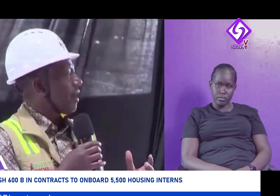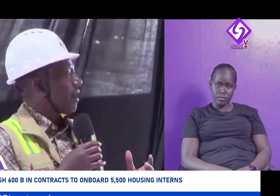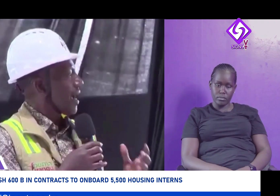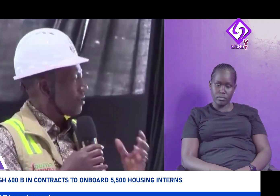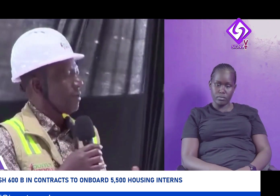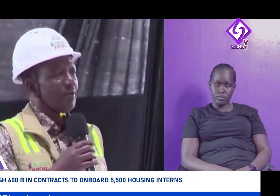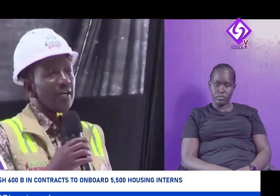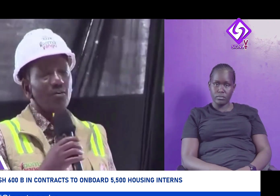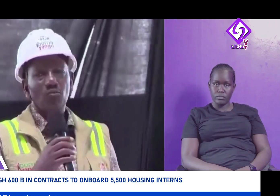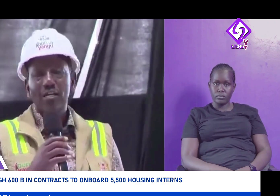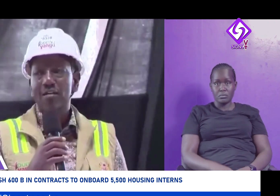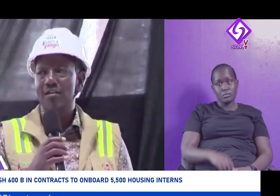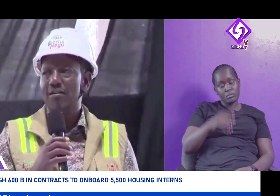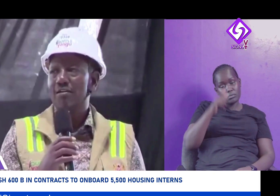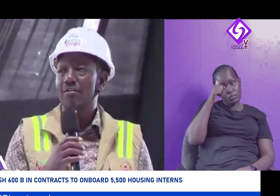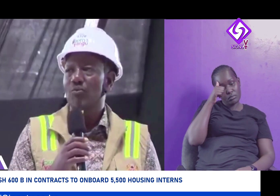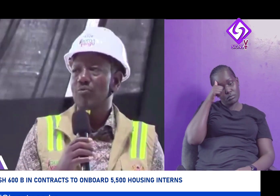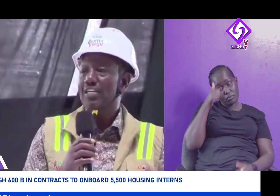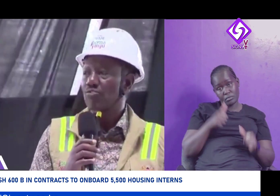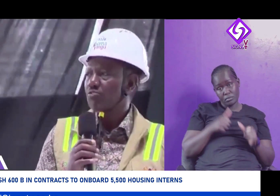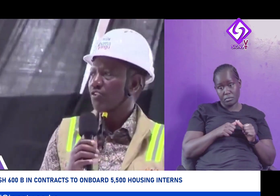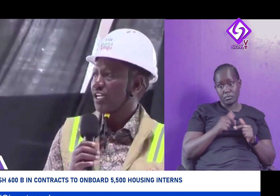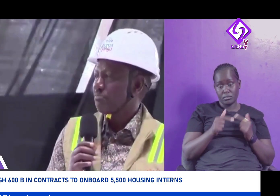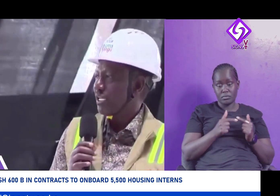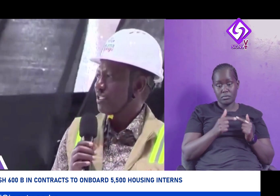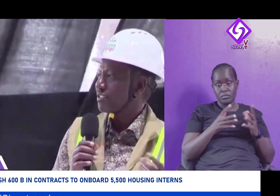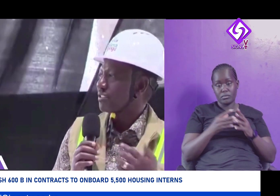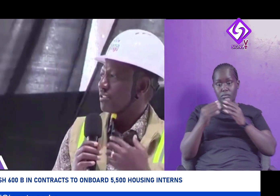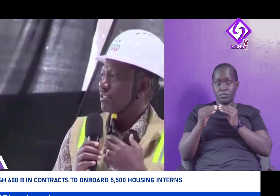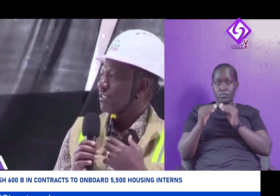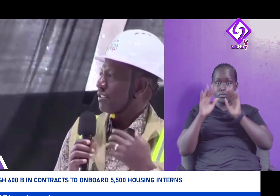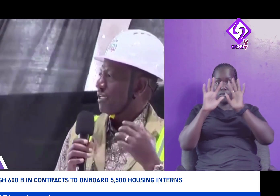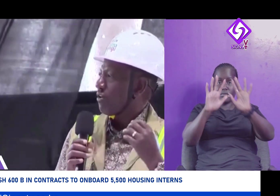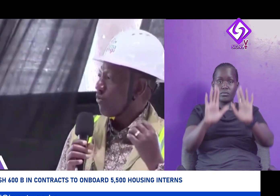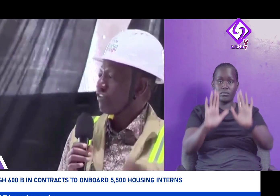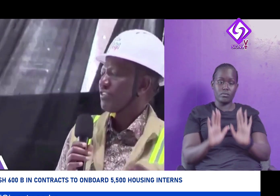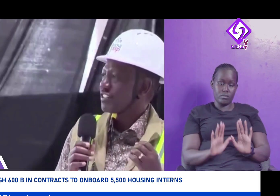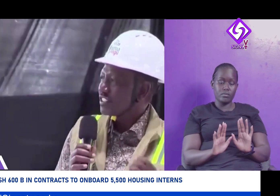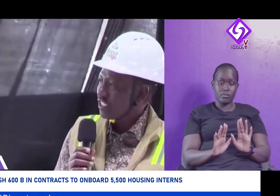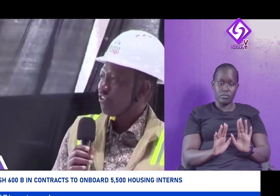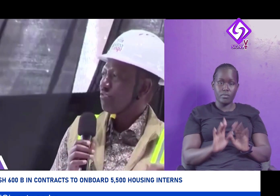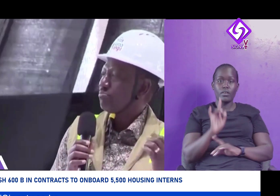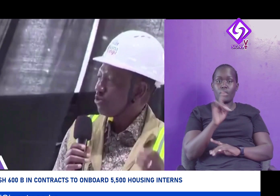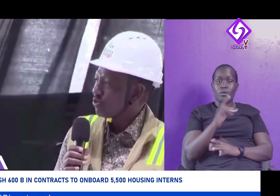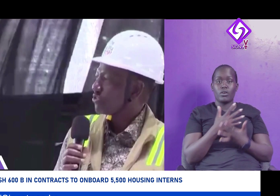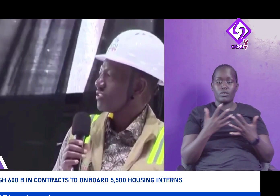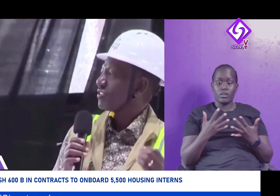I remember when we went out for the campaigns, one of the single most